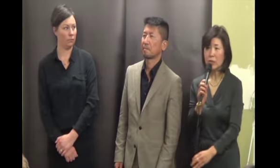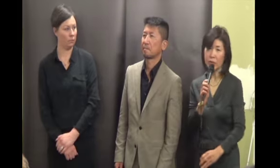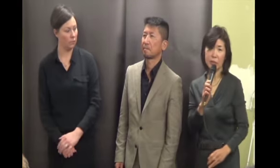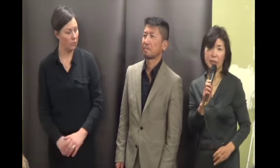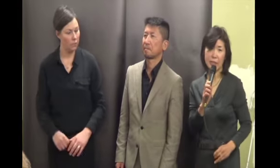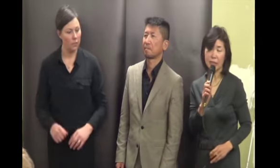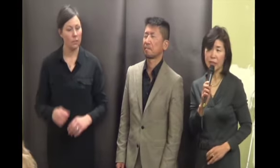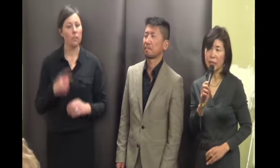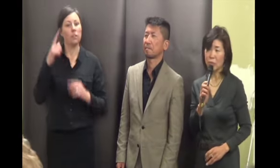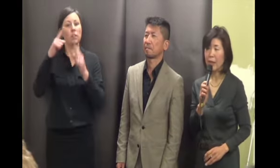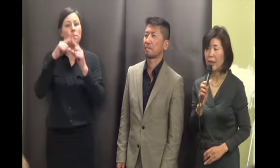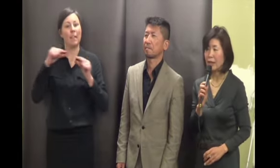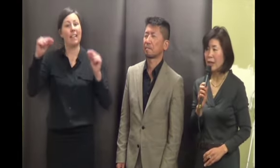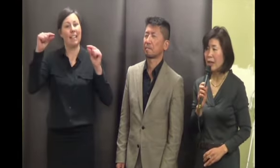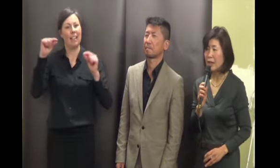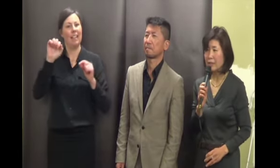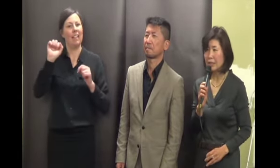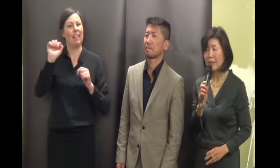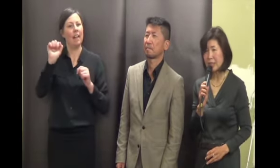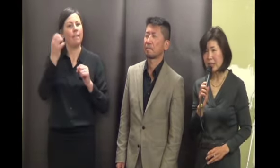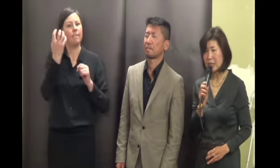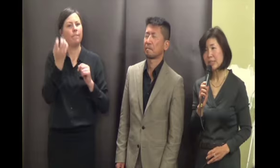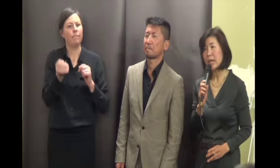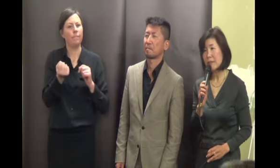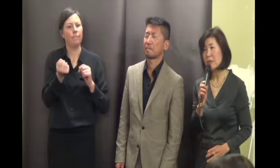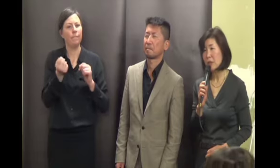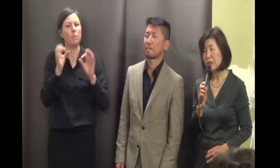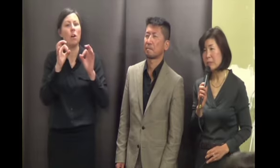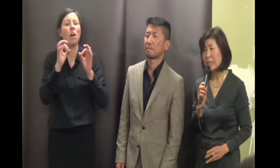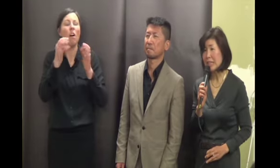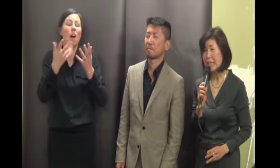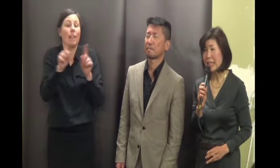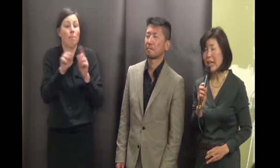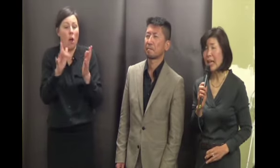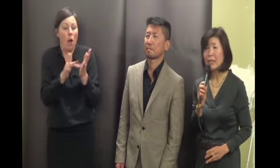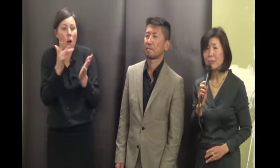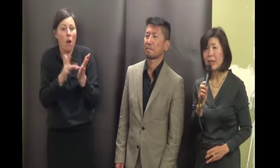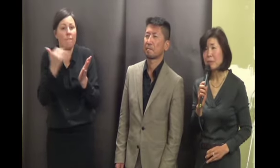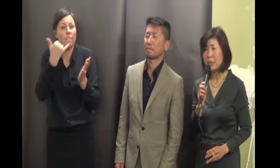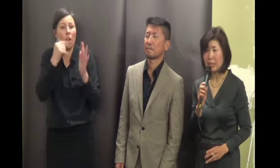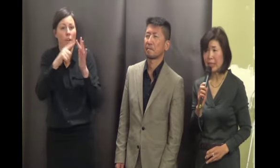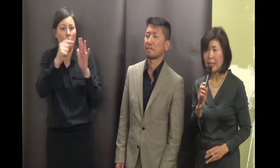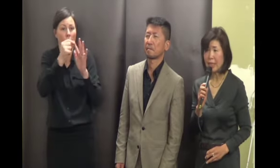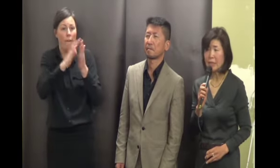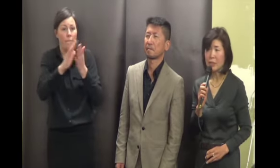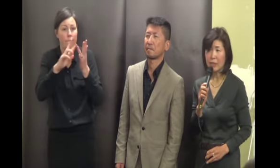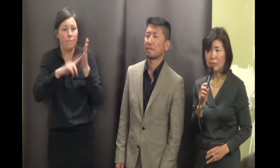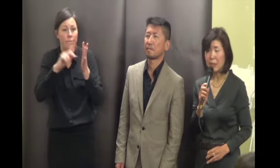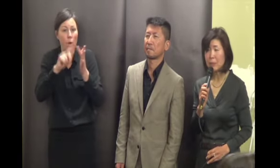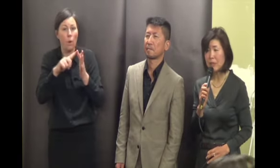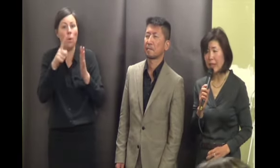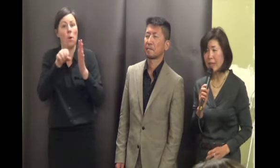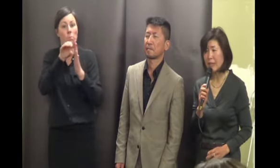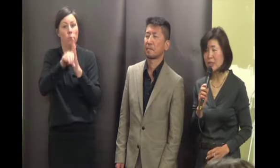We also utilize in Japan the devices such as iPhone, PC, and Braille PC, so